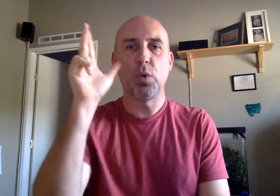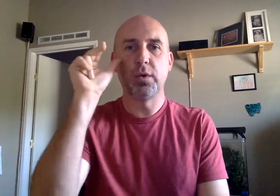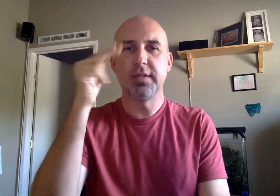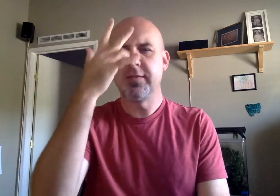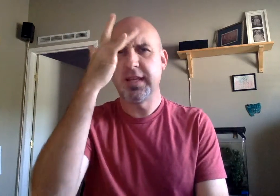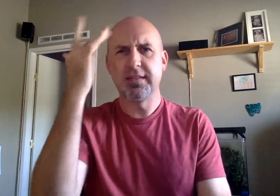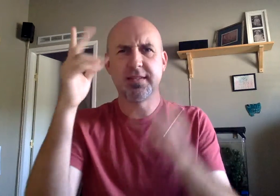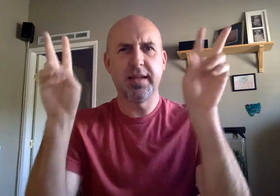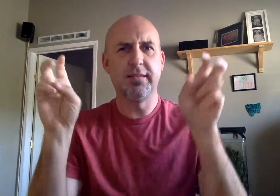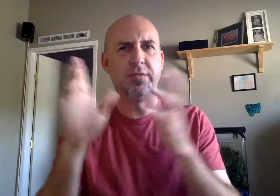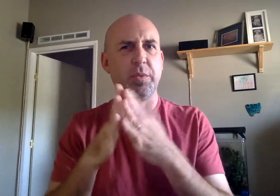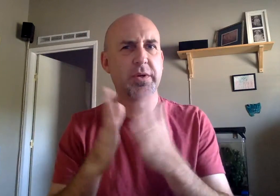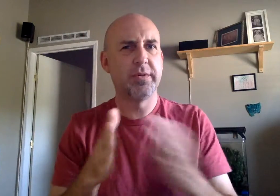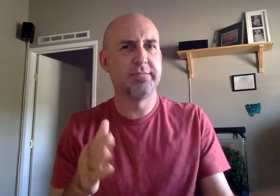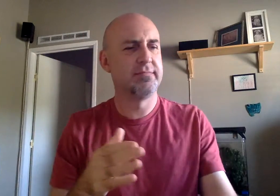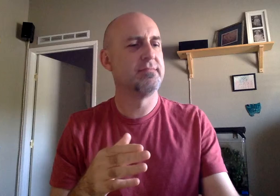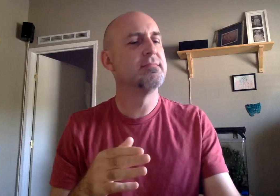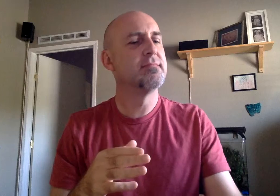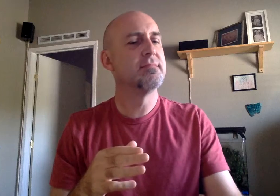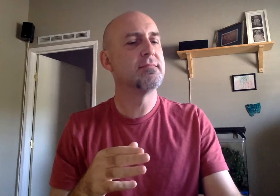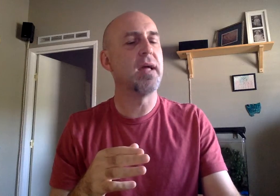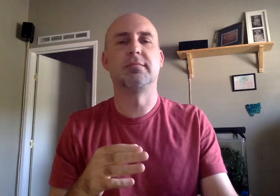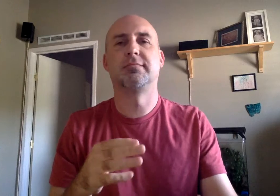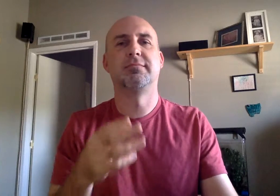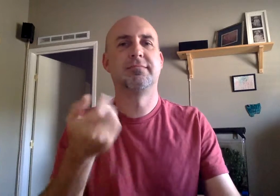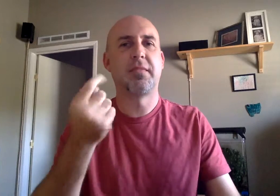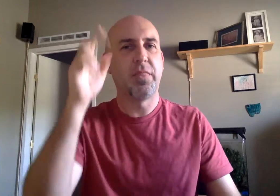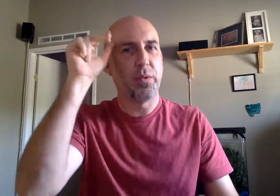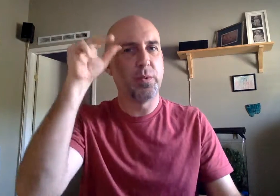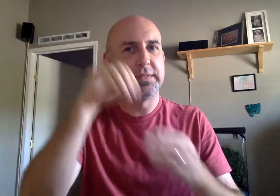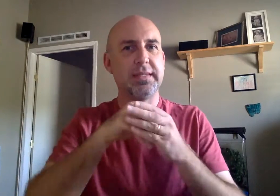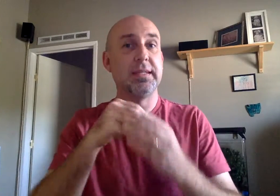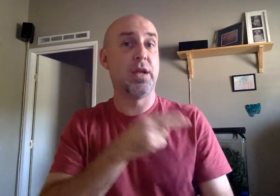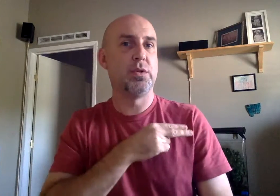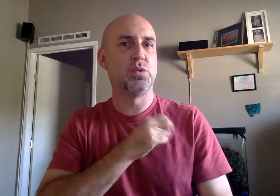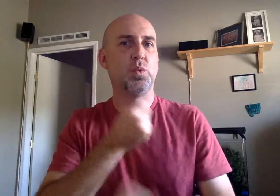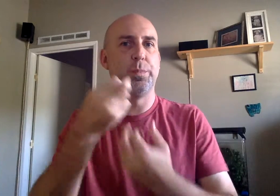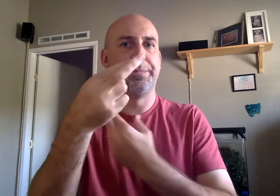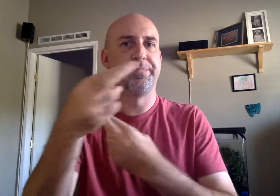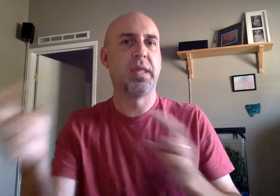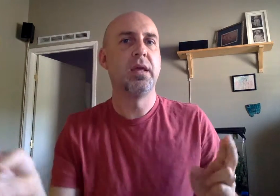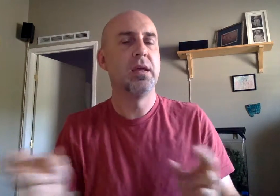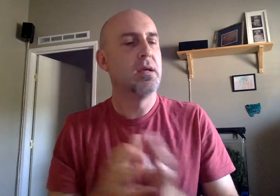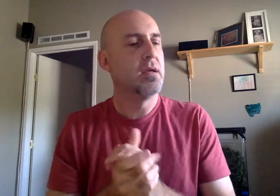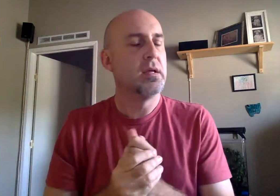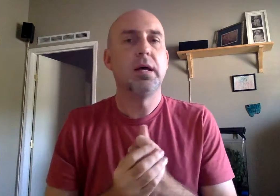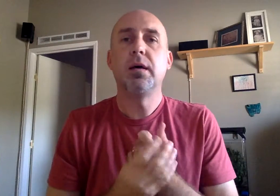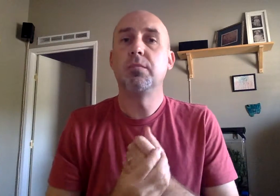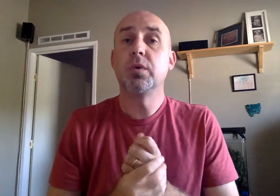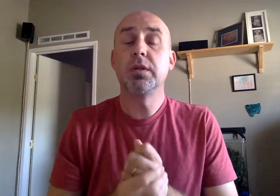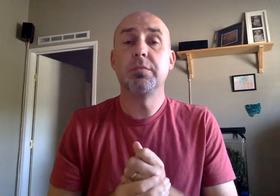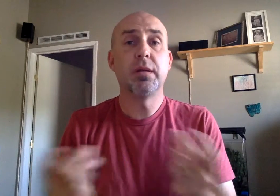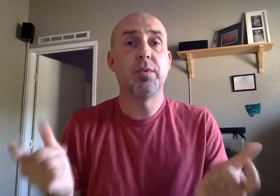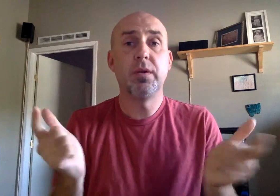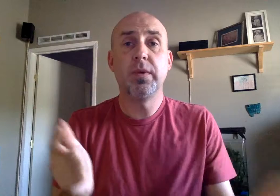Horse. I forget the title of the book. Ah, The Horse in Harry's Room. We're going to pick up right away